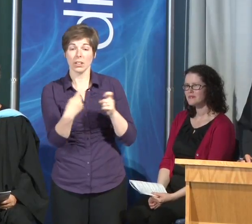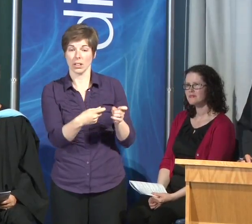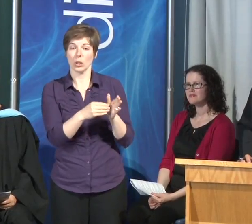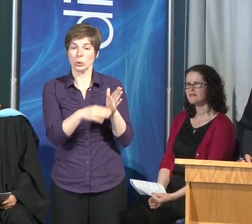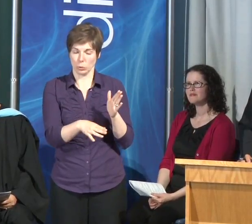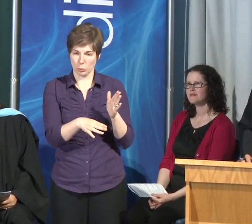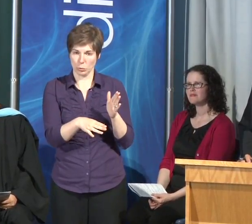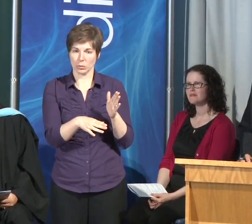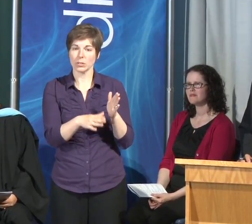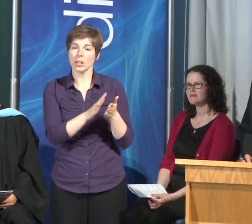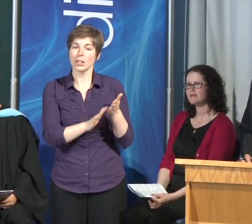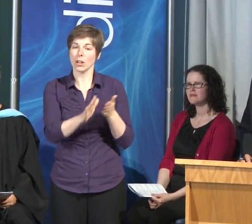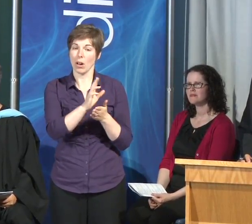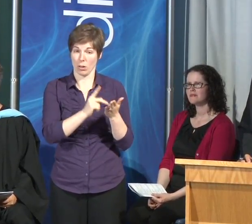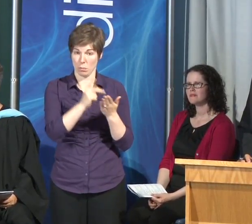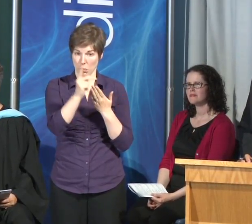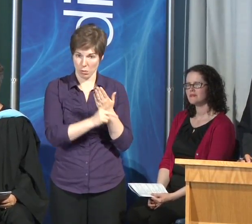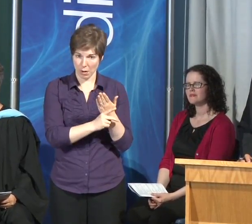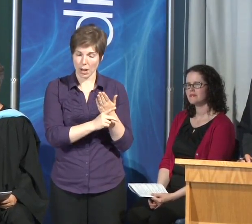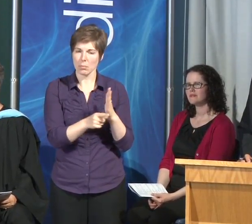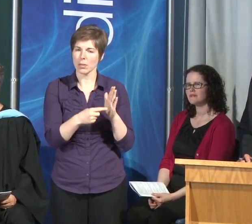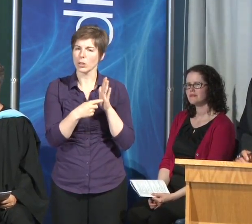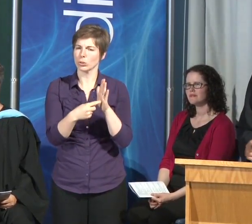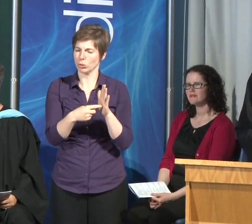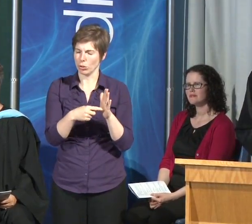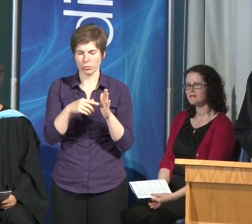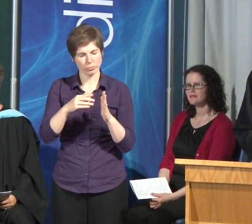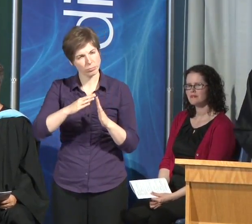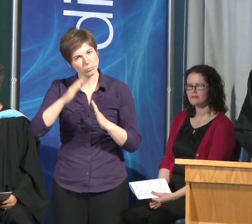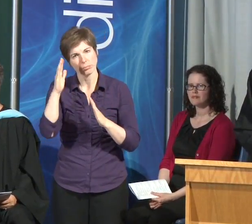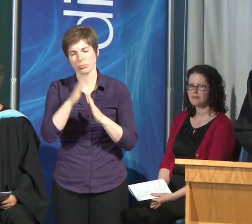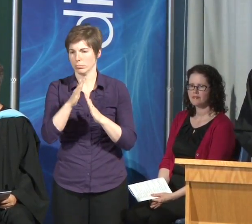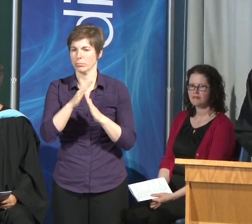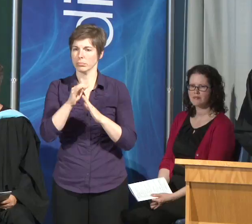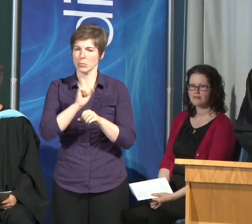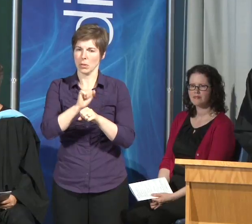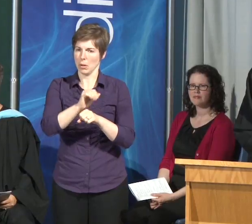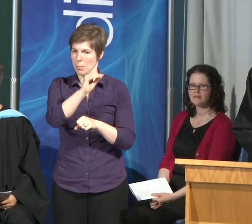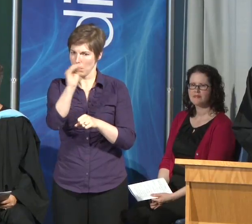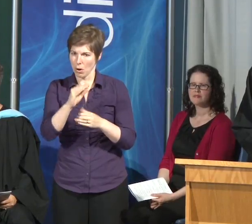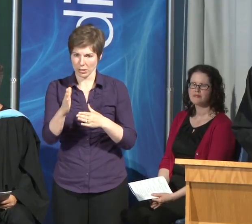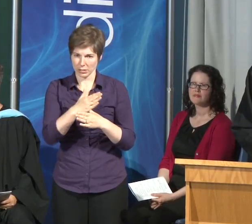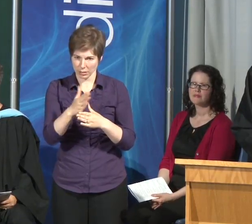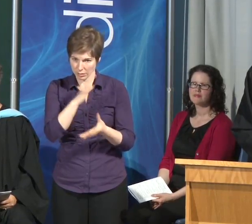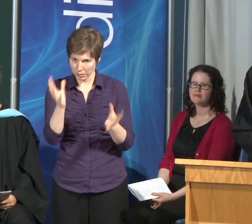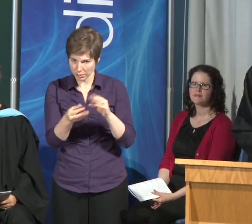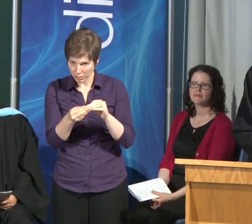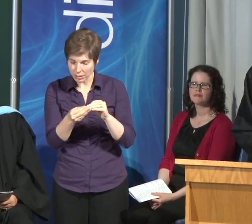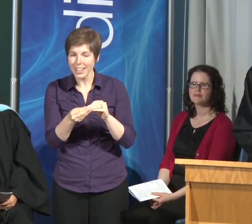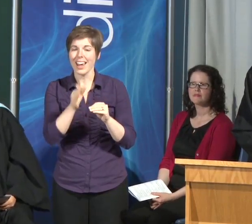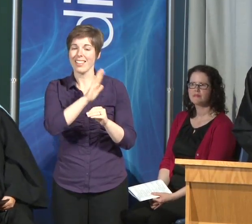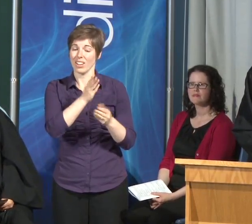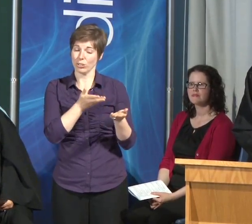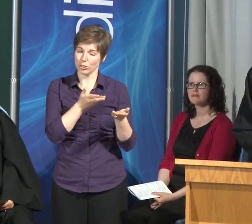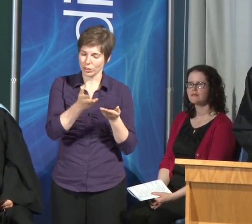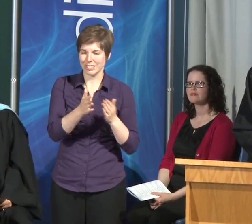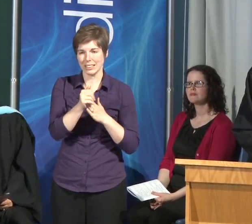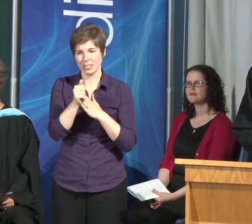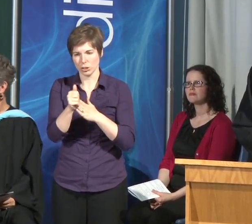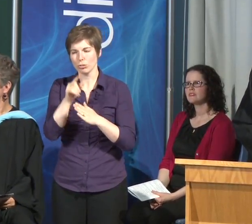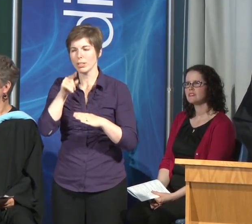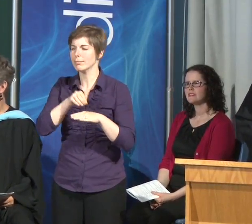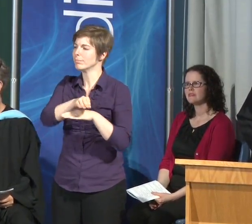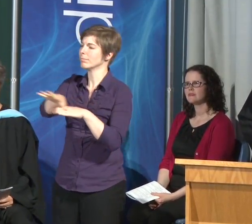college program who has demonstrated outstanding academic achievement and whose service and leadership made a difference in the lives of